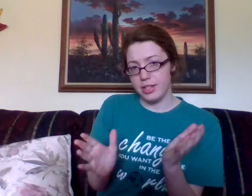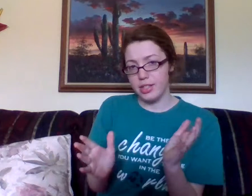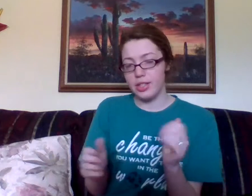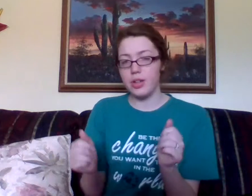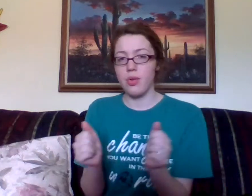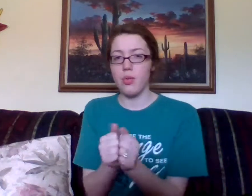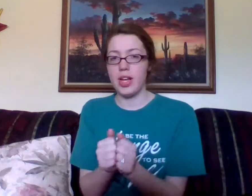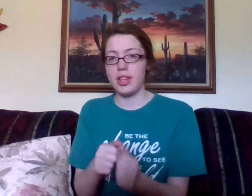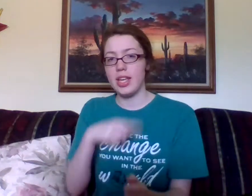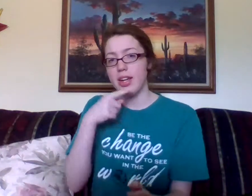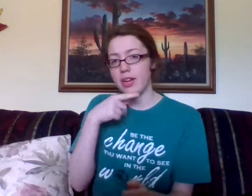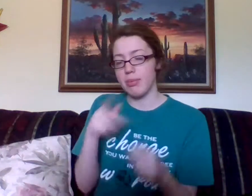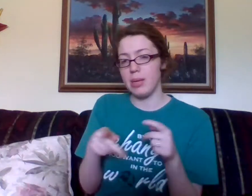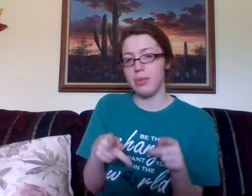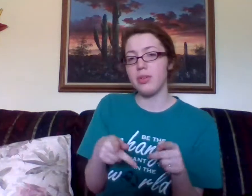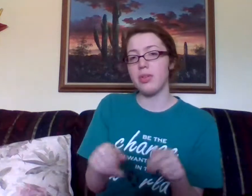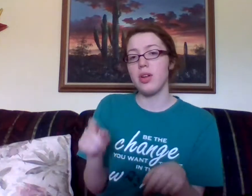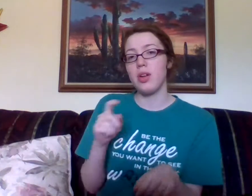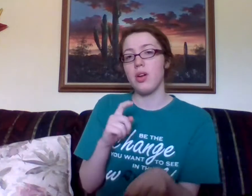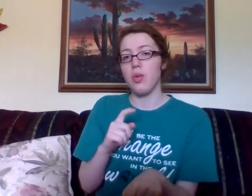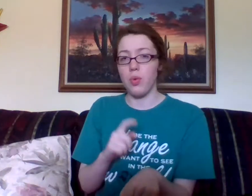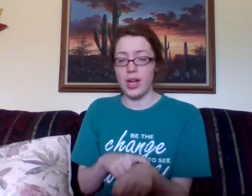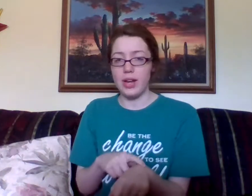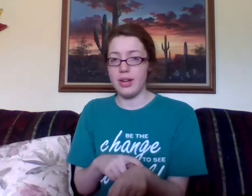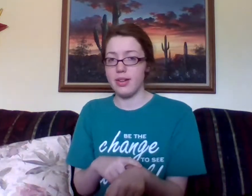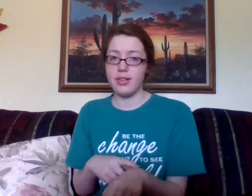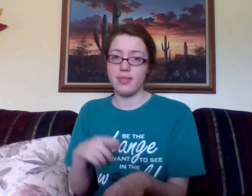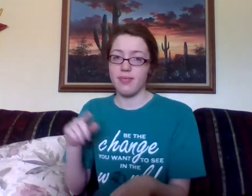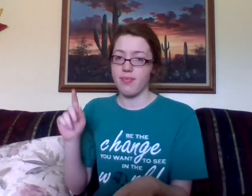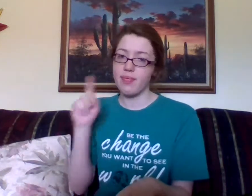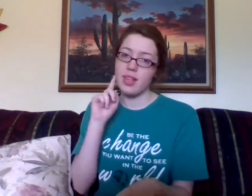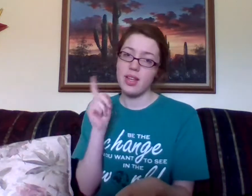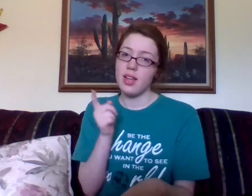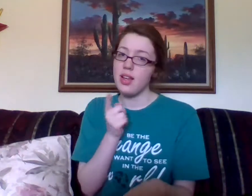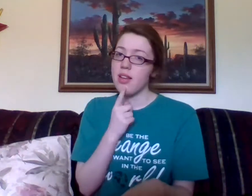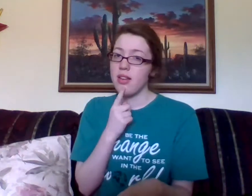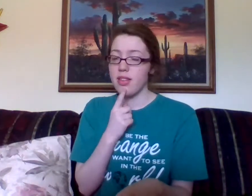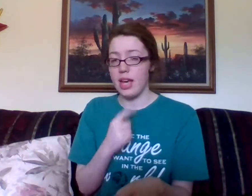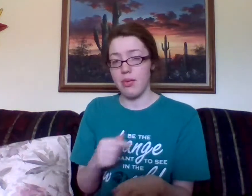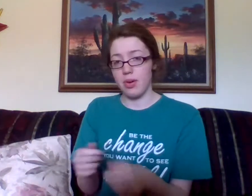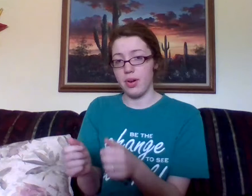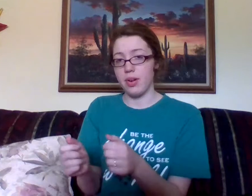interact with hearing people when they were